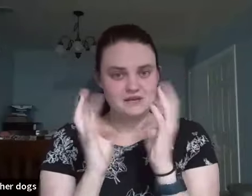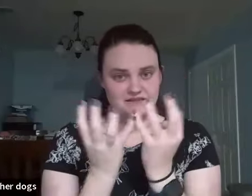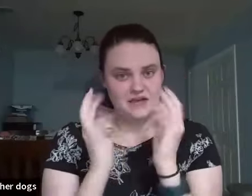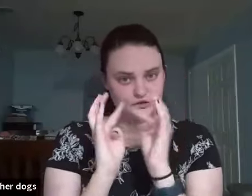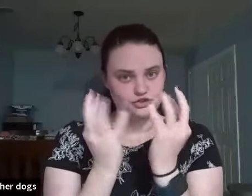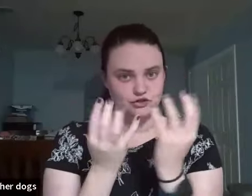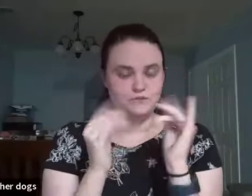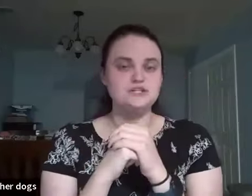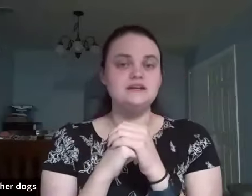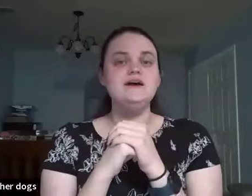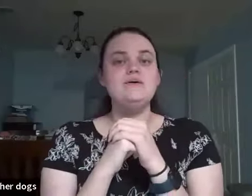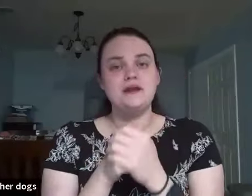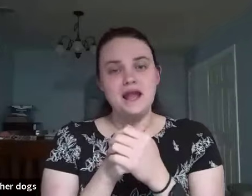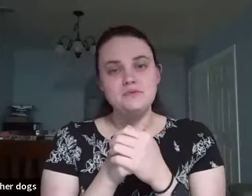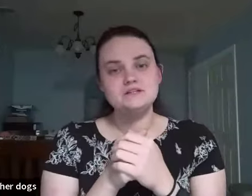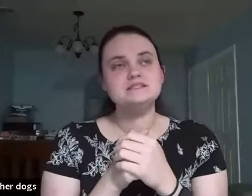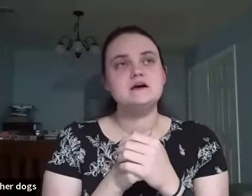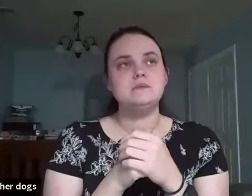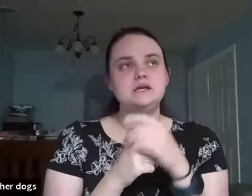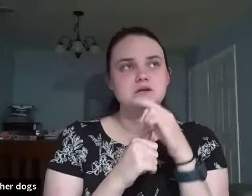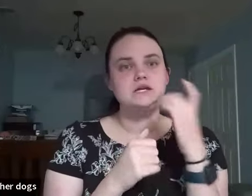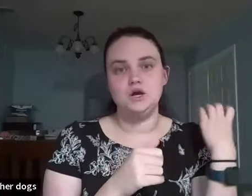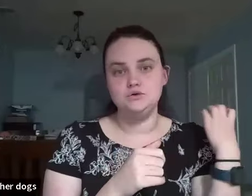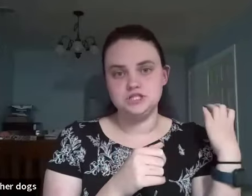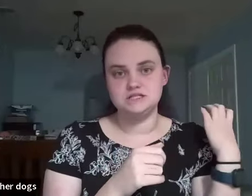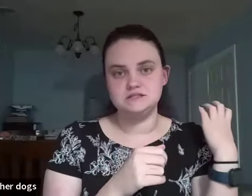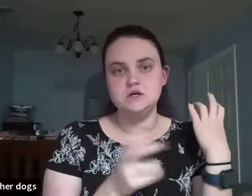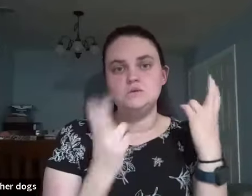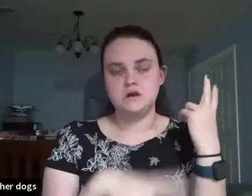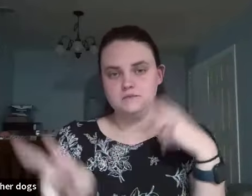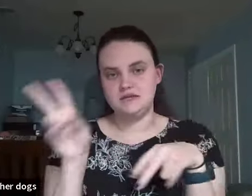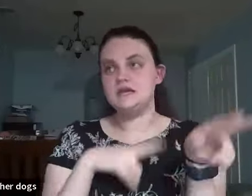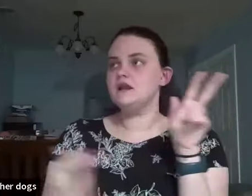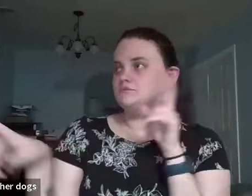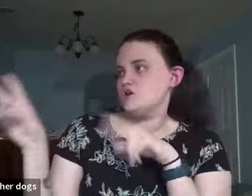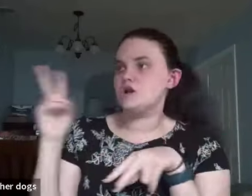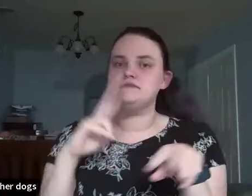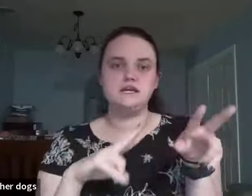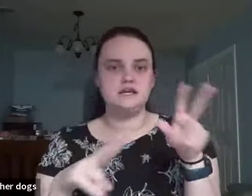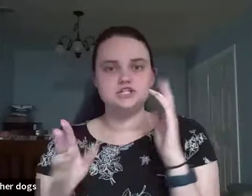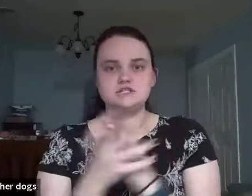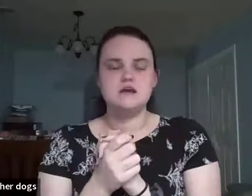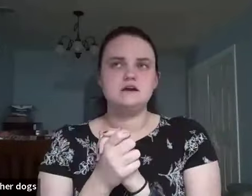because of that little circle motion. What happened was is some hearing coaches were coming in and observing and just kind of